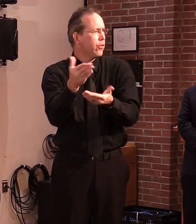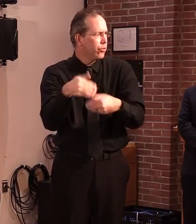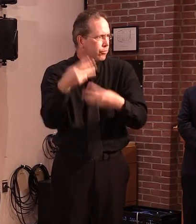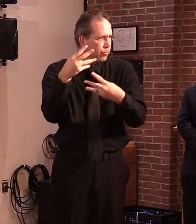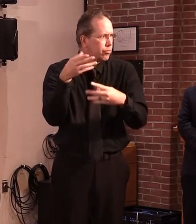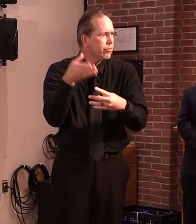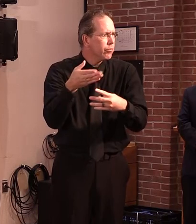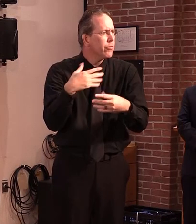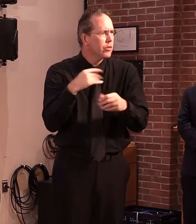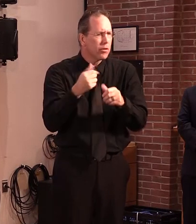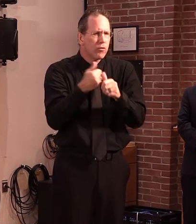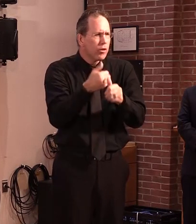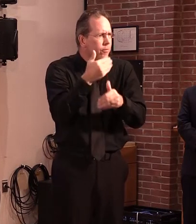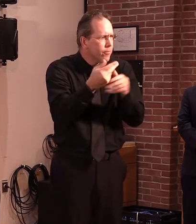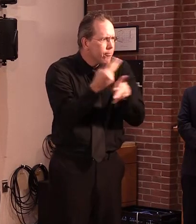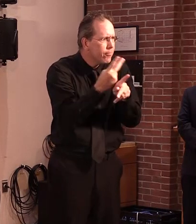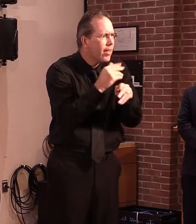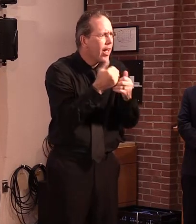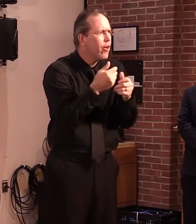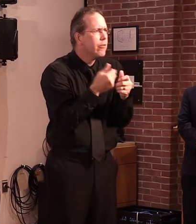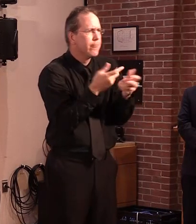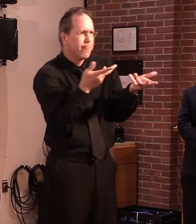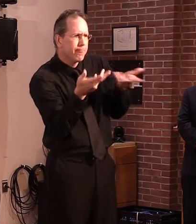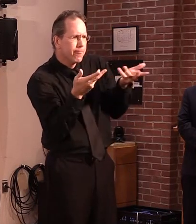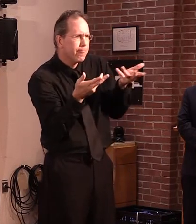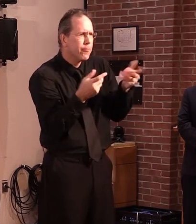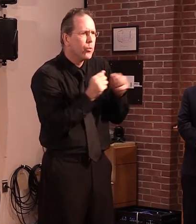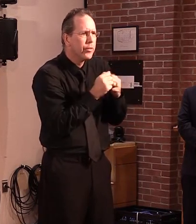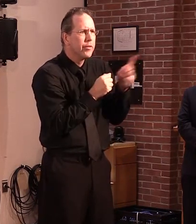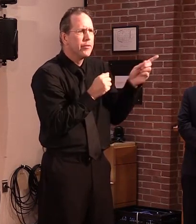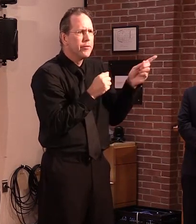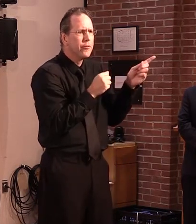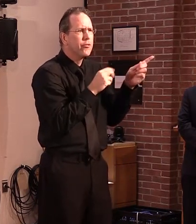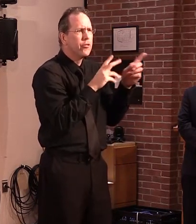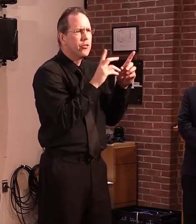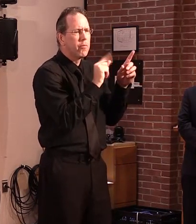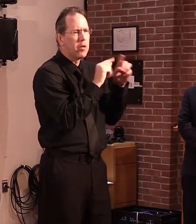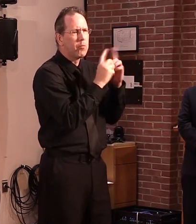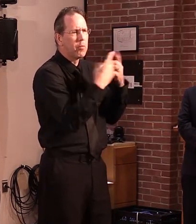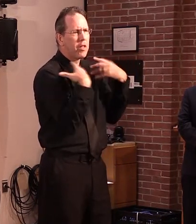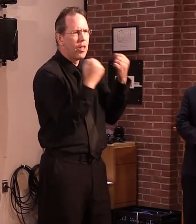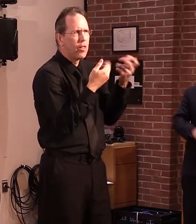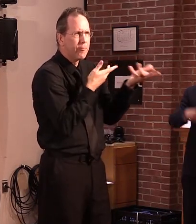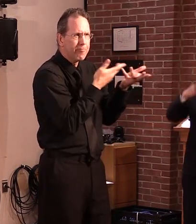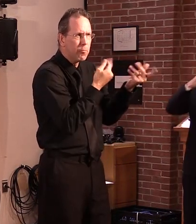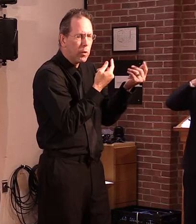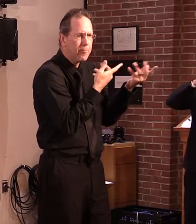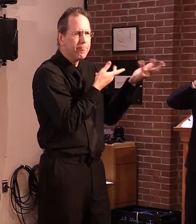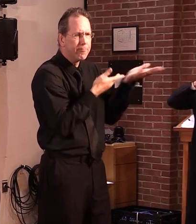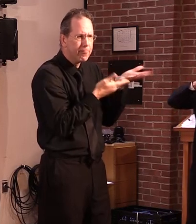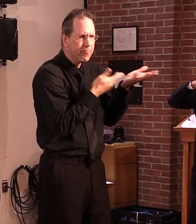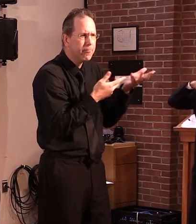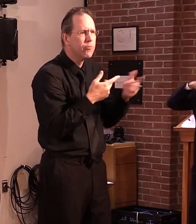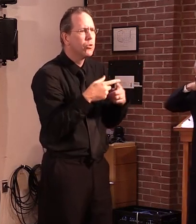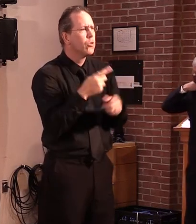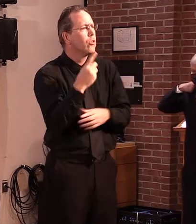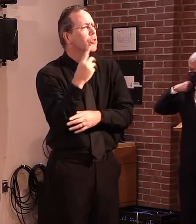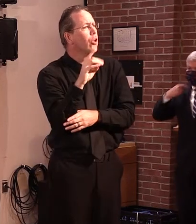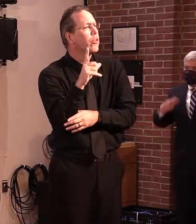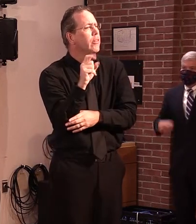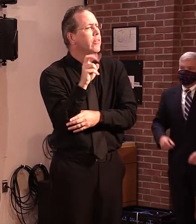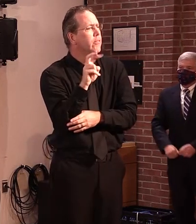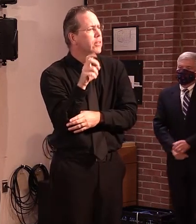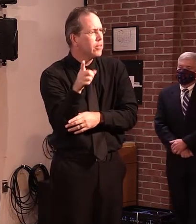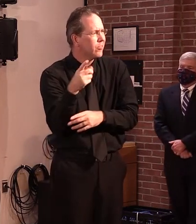finalizing with the Department of Health team our approach. You heard Dr. Levine mention counting the cases